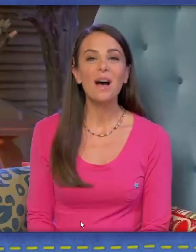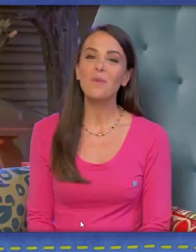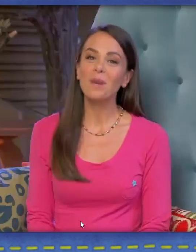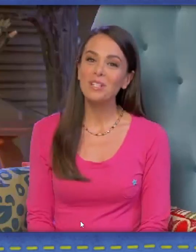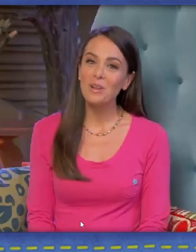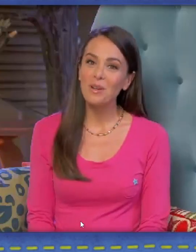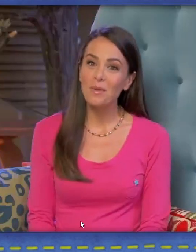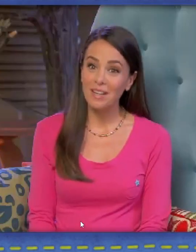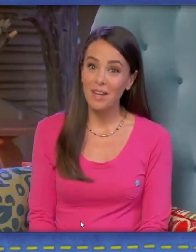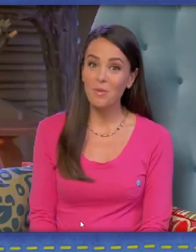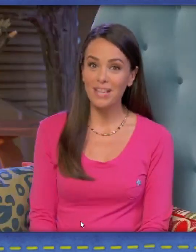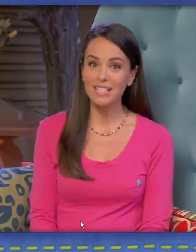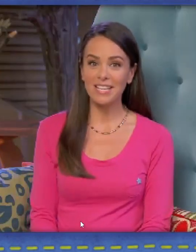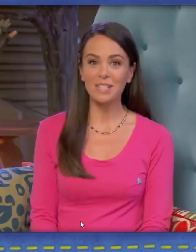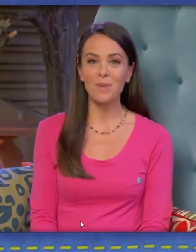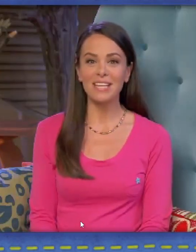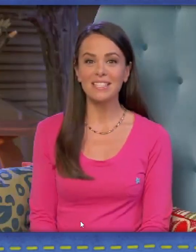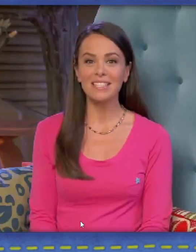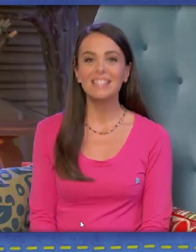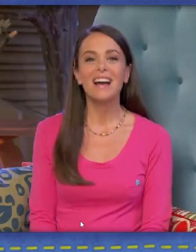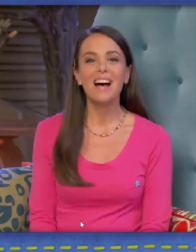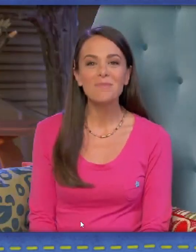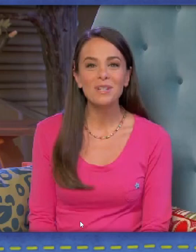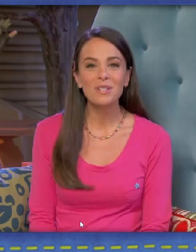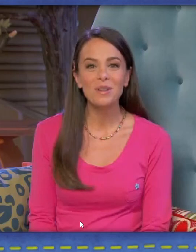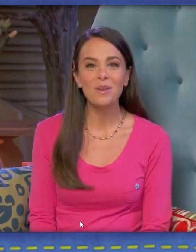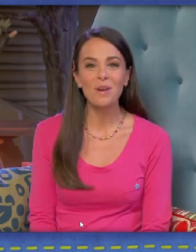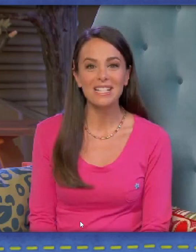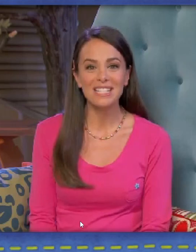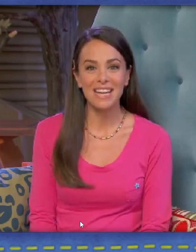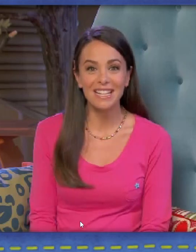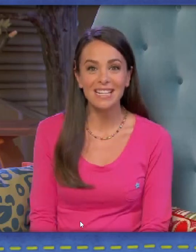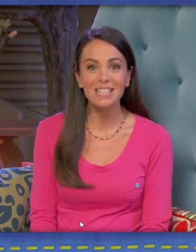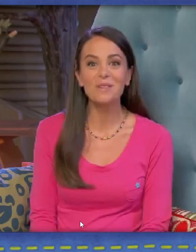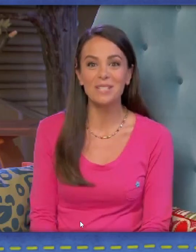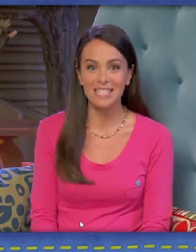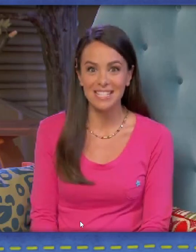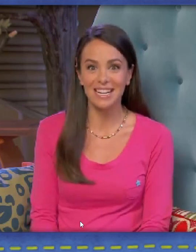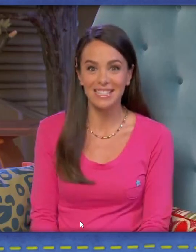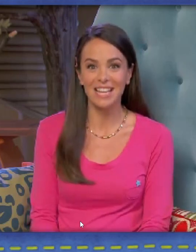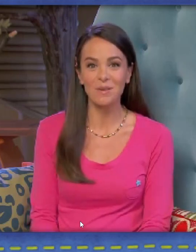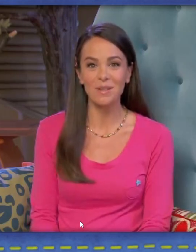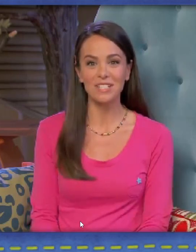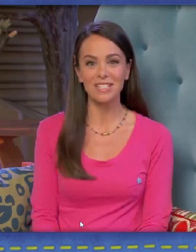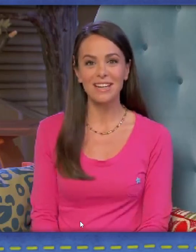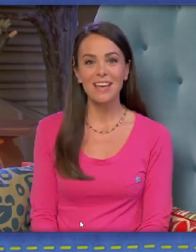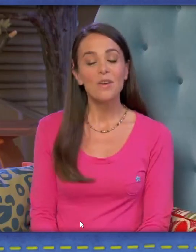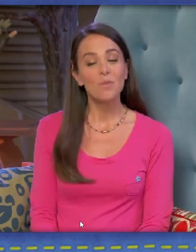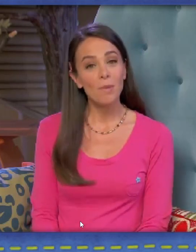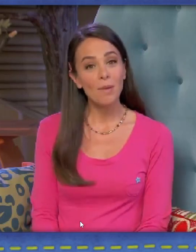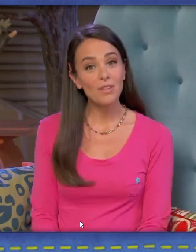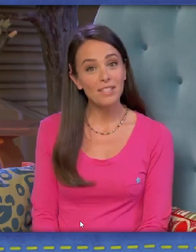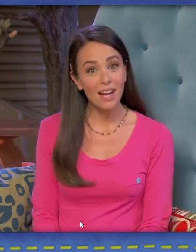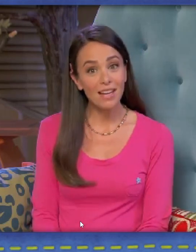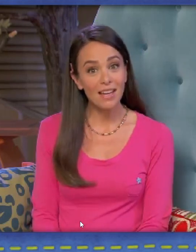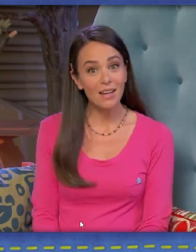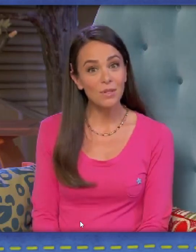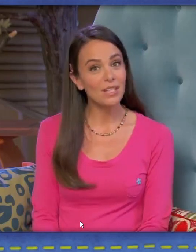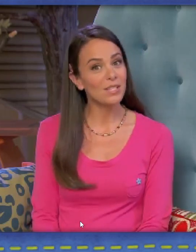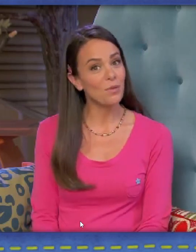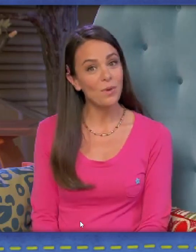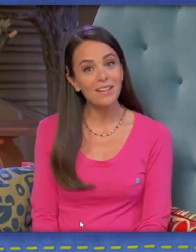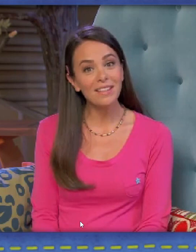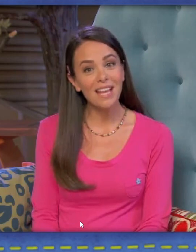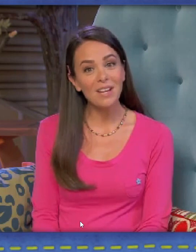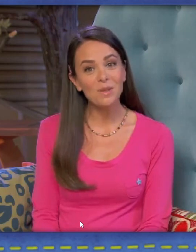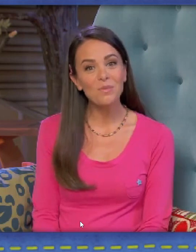And now I want to show you another way to say space. I'm going to show you how to sign it using sign language. Remember, sign language